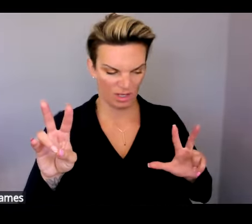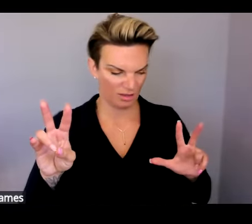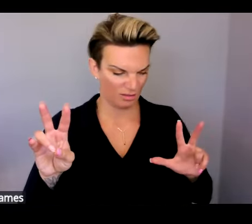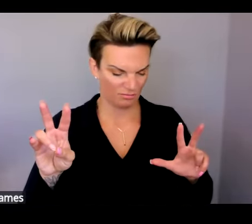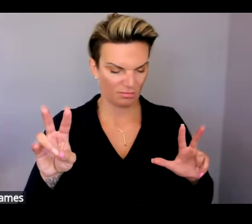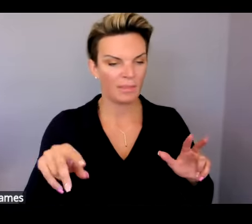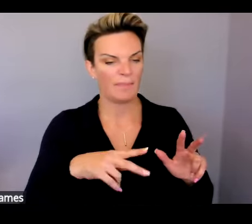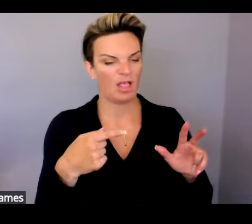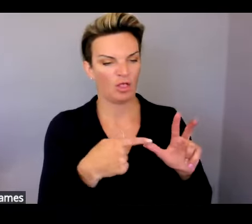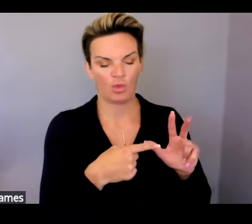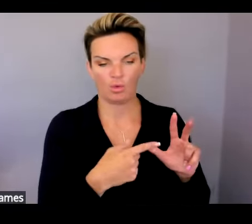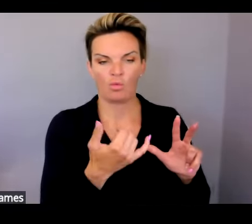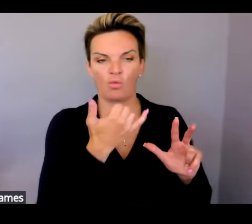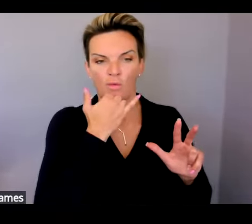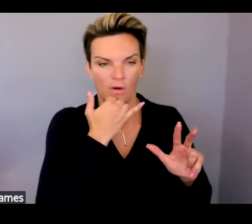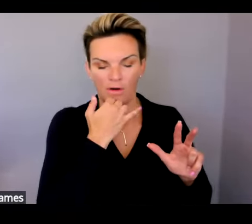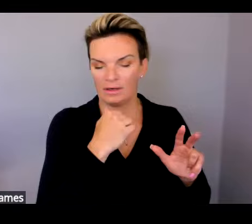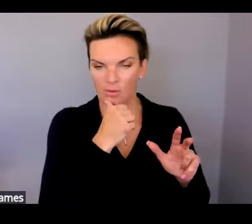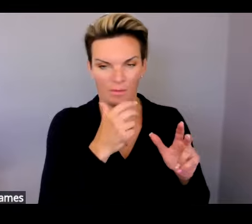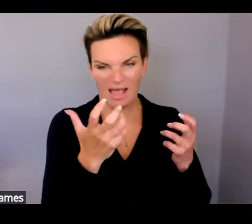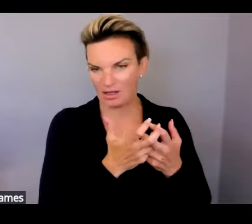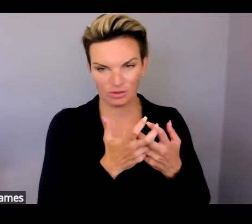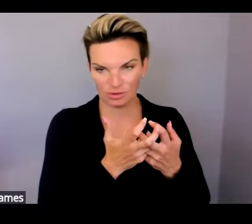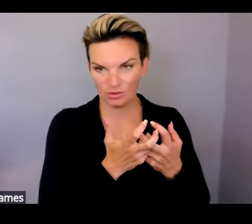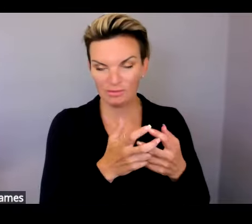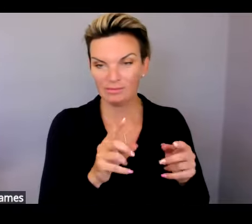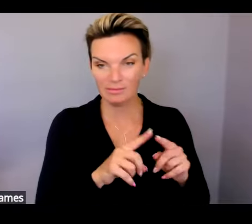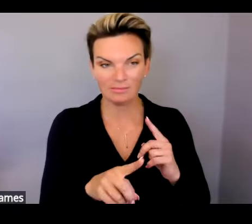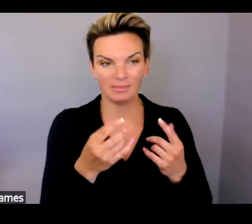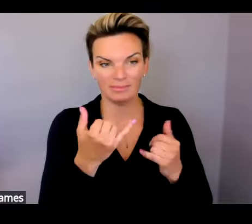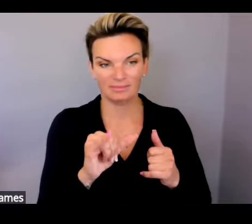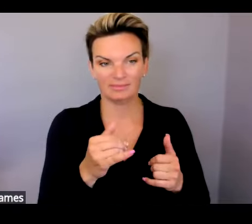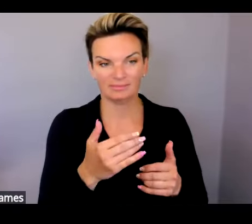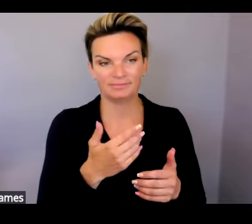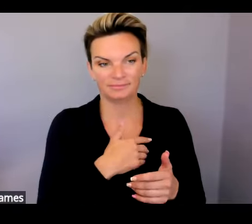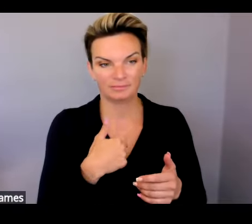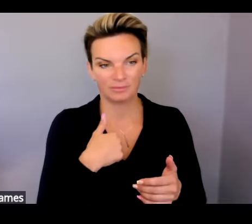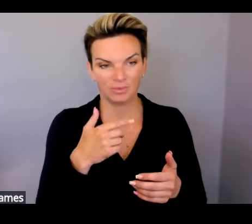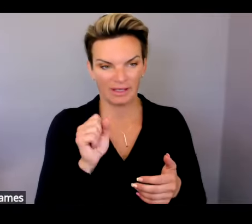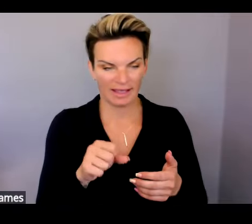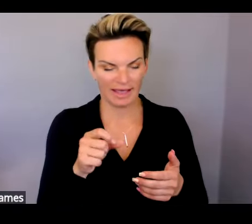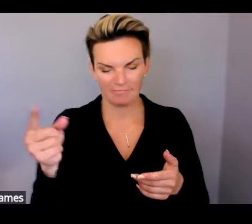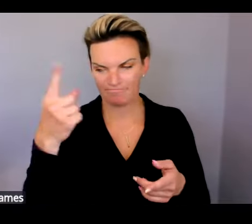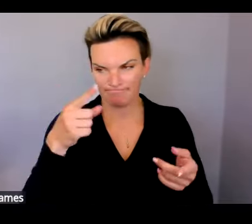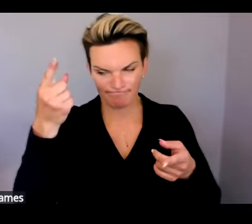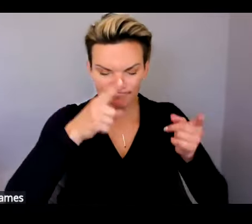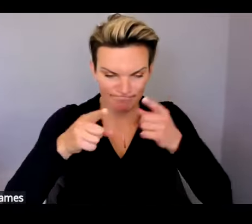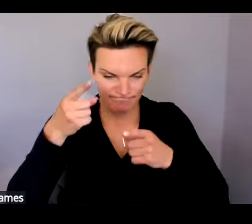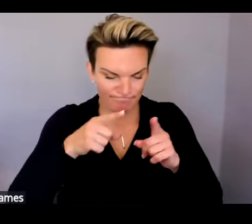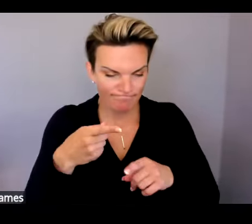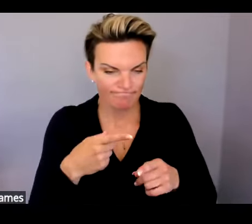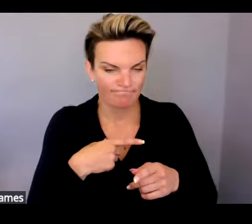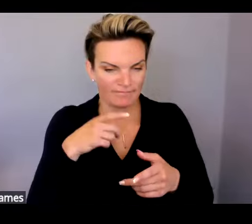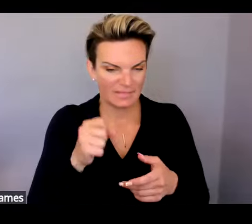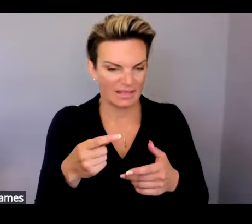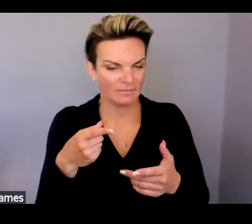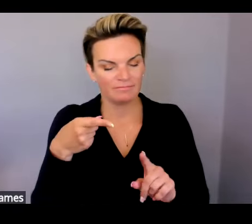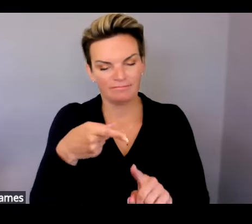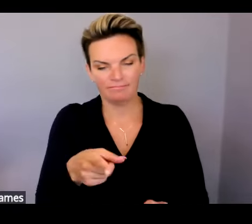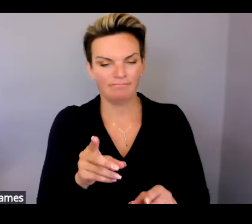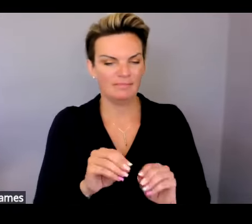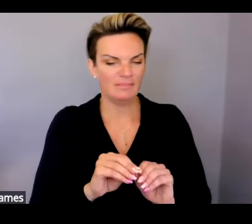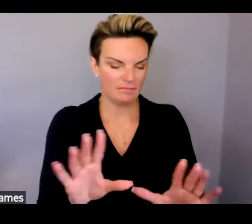wrong, that they don't match, and there still are conclusions that we can reach, the board can reach, and things like that. But we're not going to